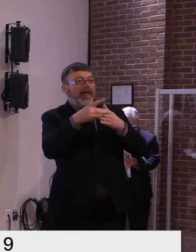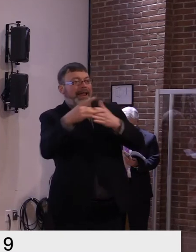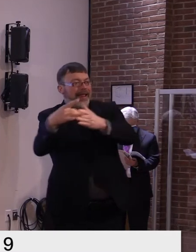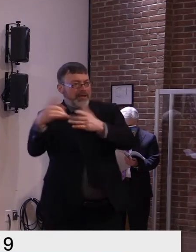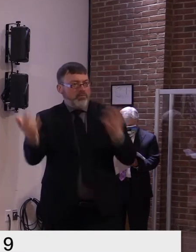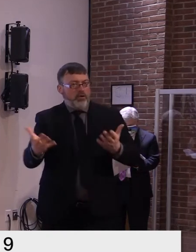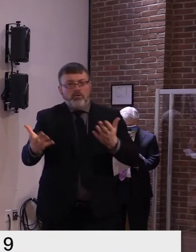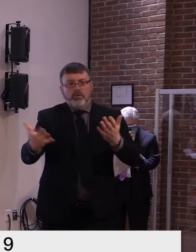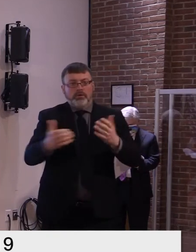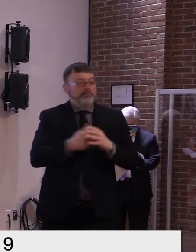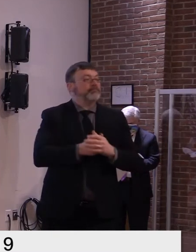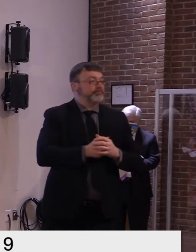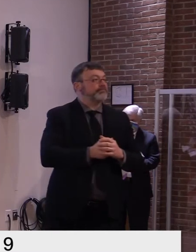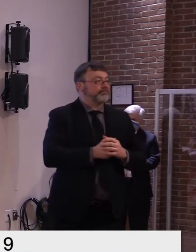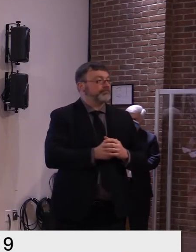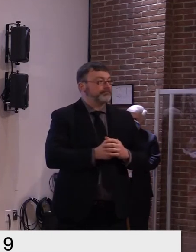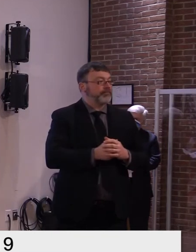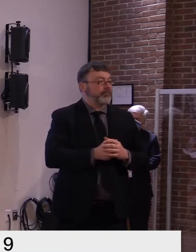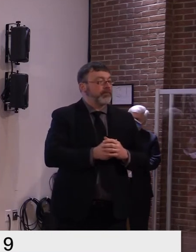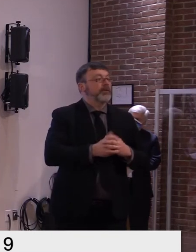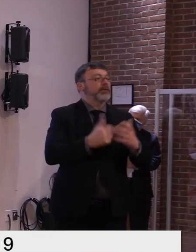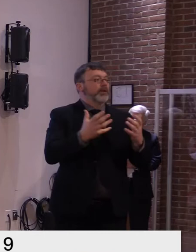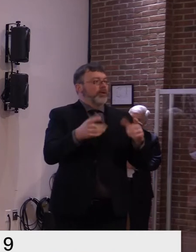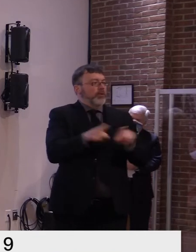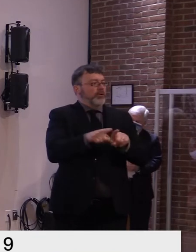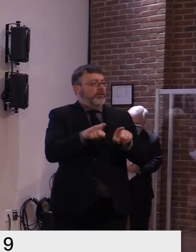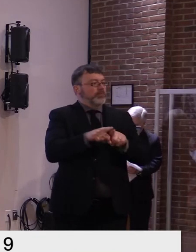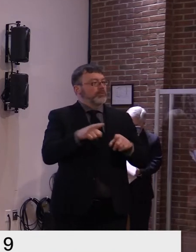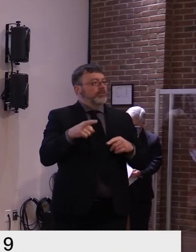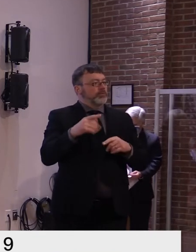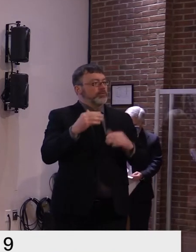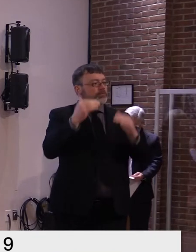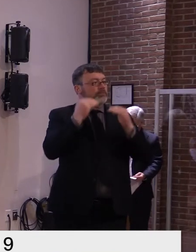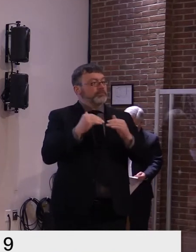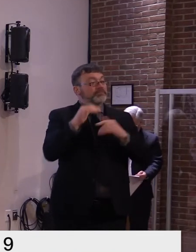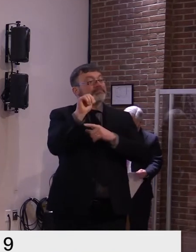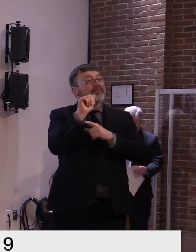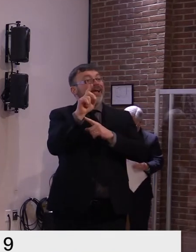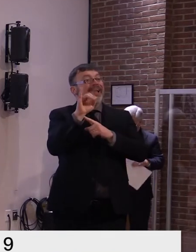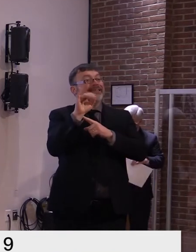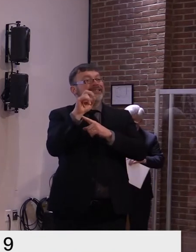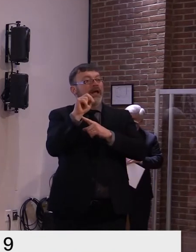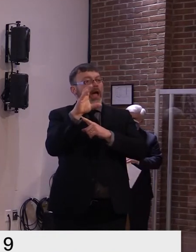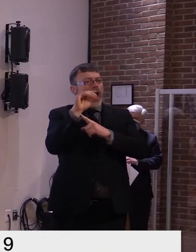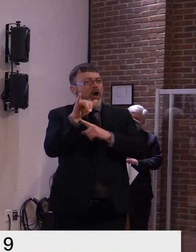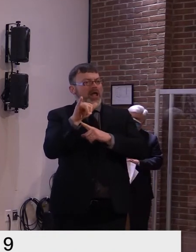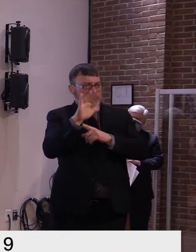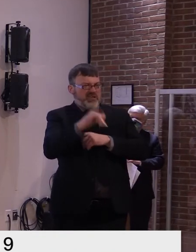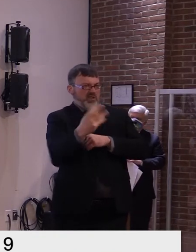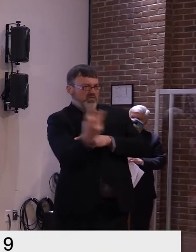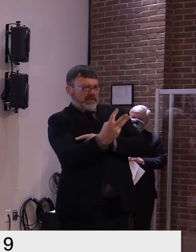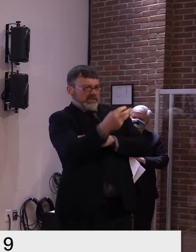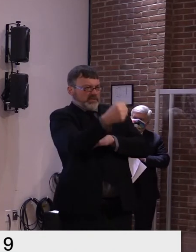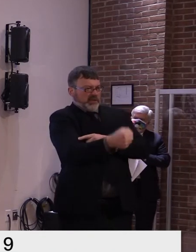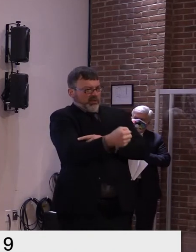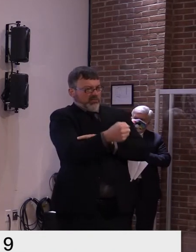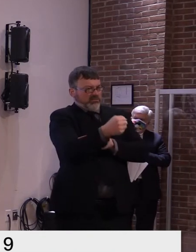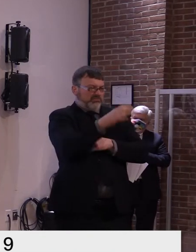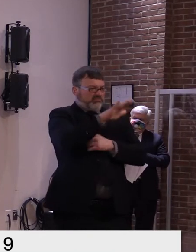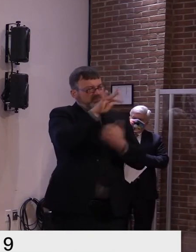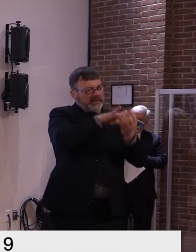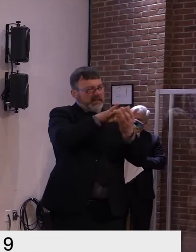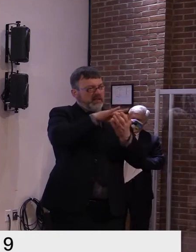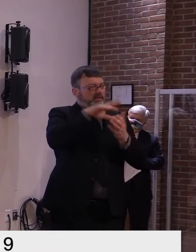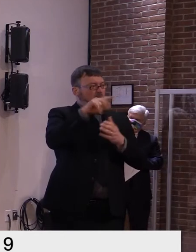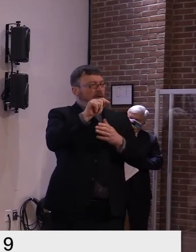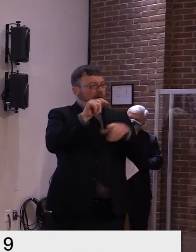time would merit attention is in Addison County, and that is, I think, well known to many already